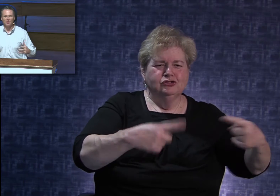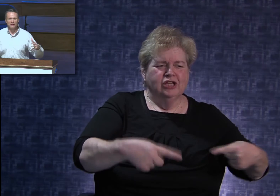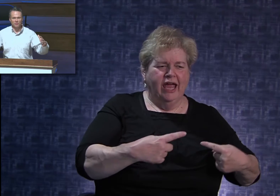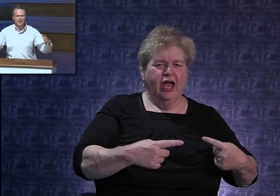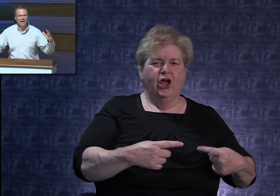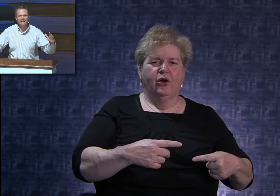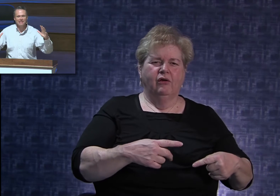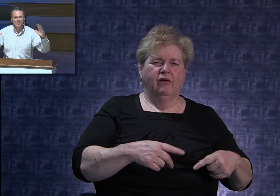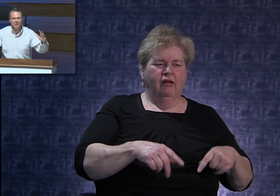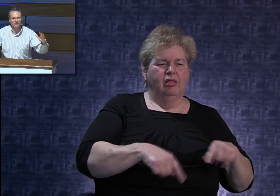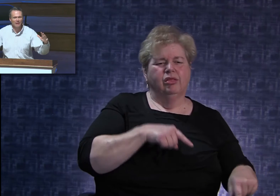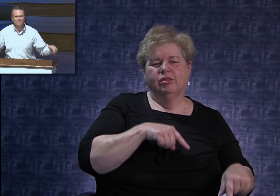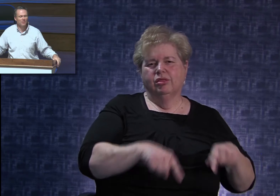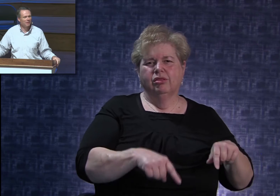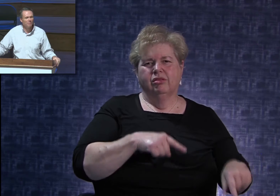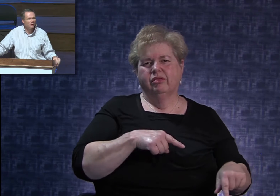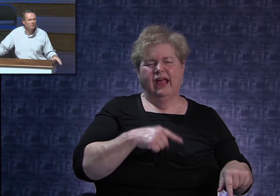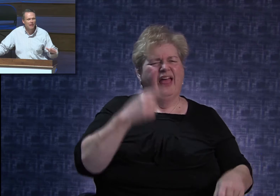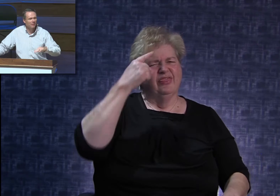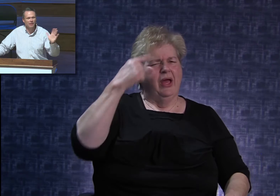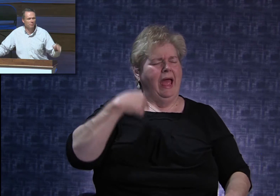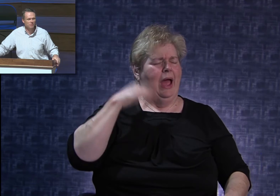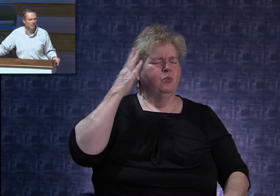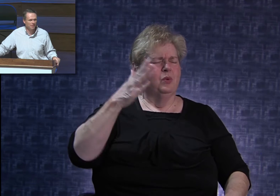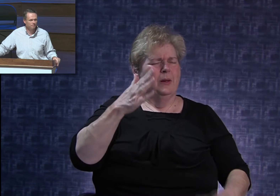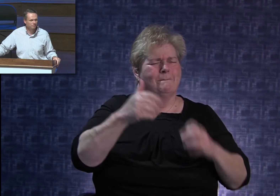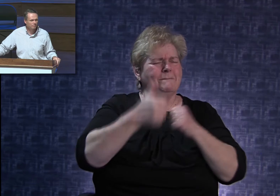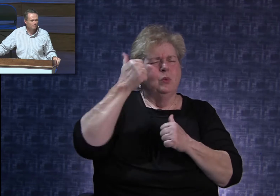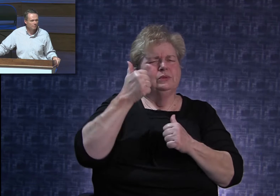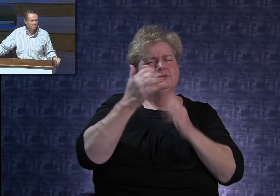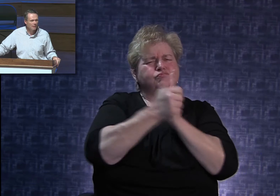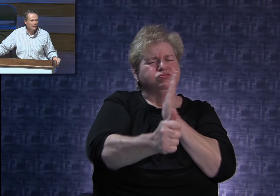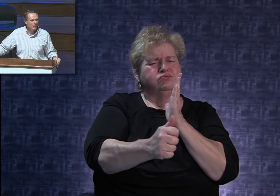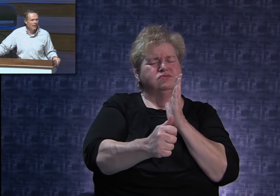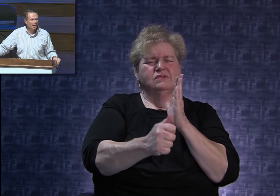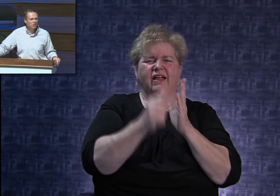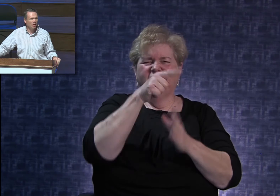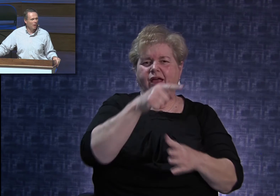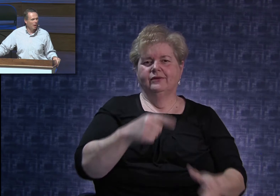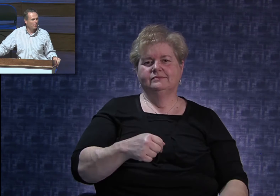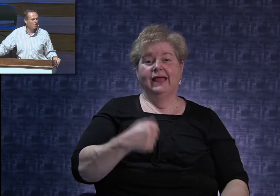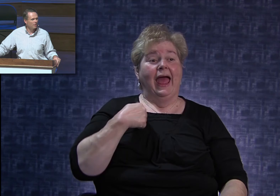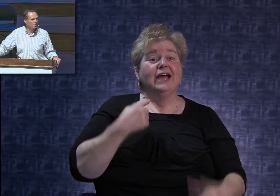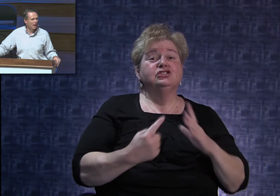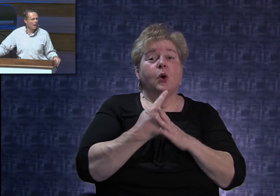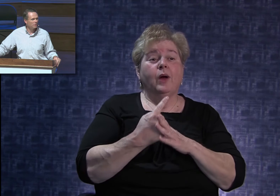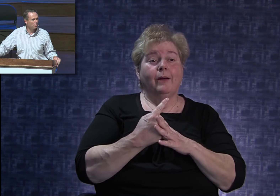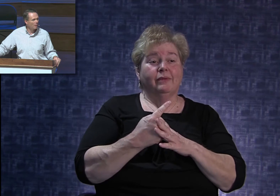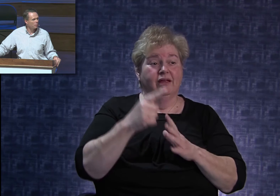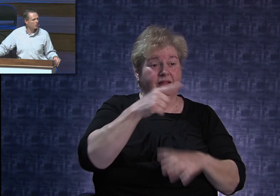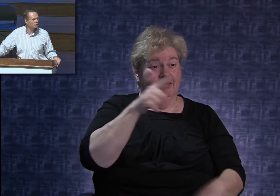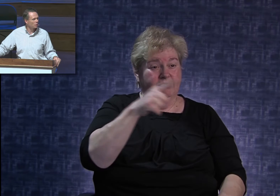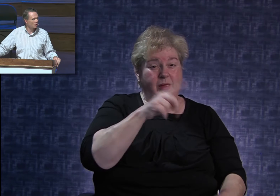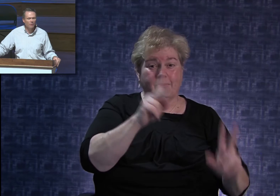down to run in this race. I had this image of, like, I was going to be the most athletic person there. And I show up, and there are guys